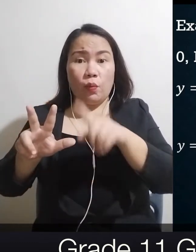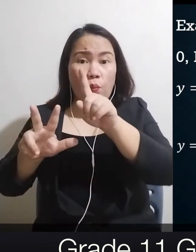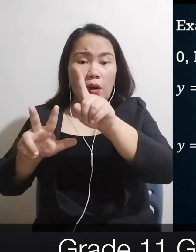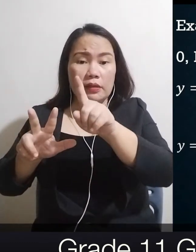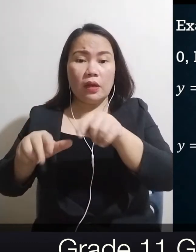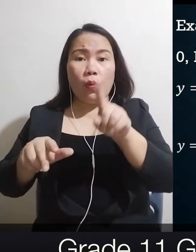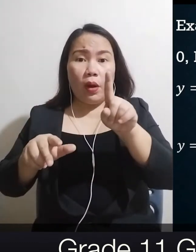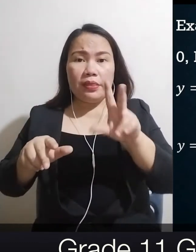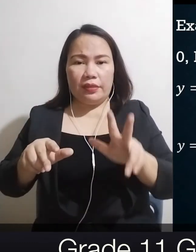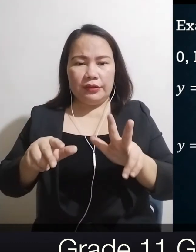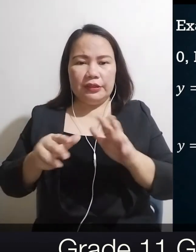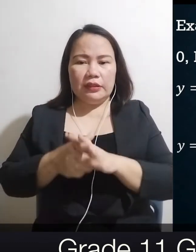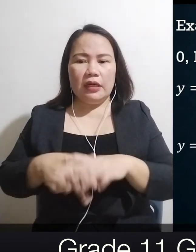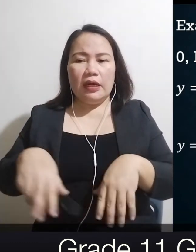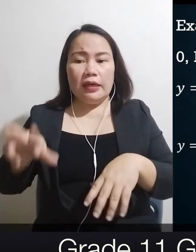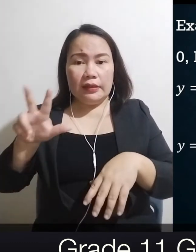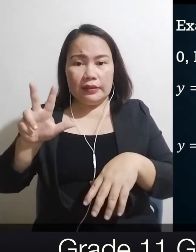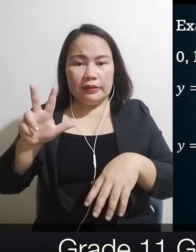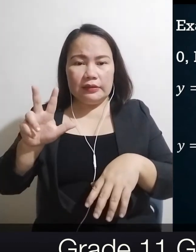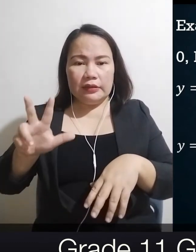1/3 raised to 2, that is